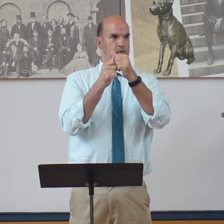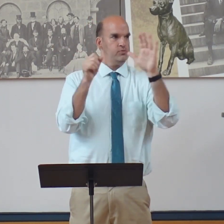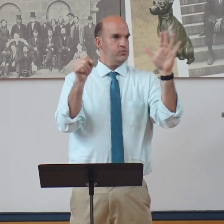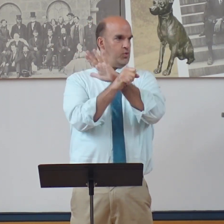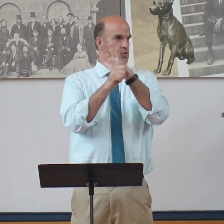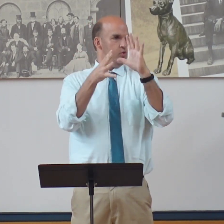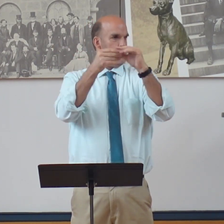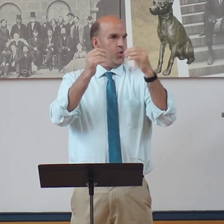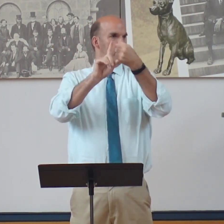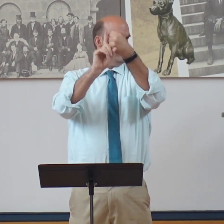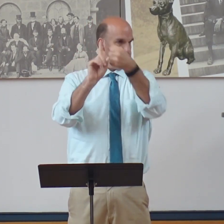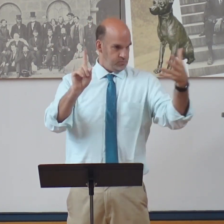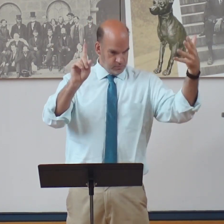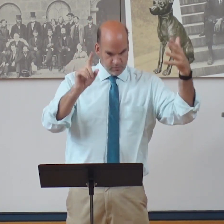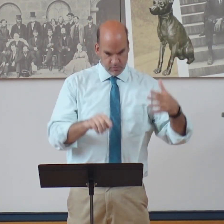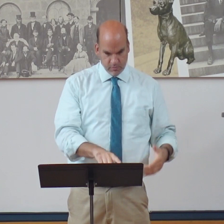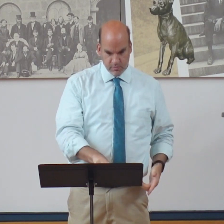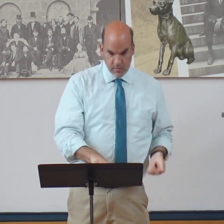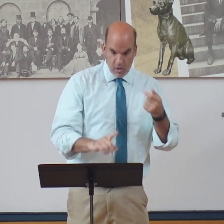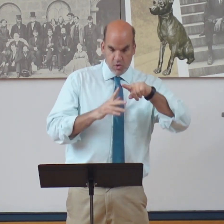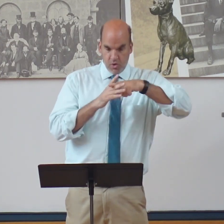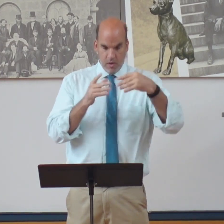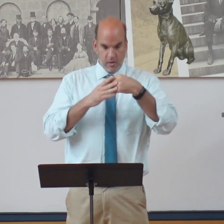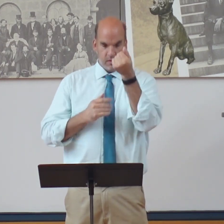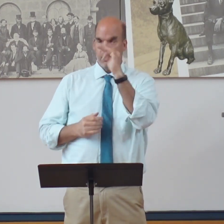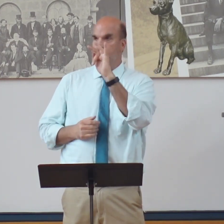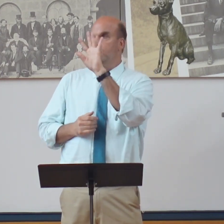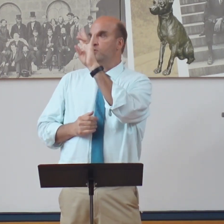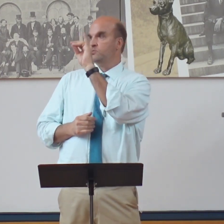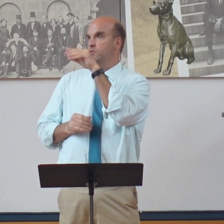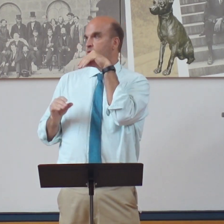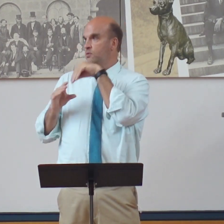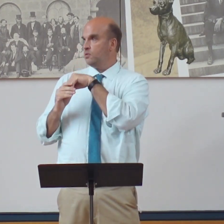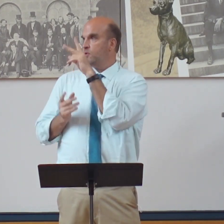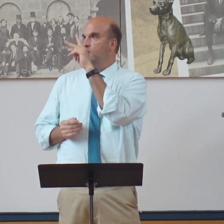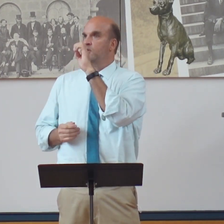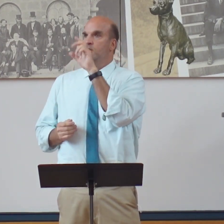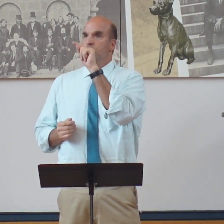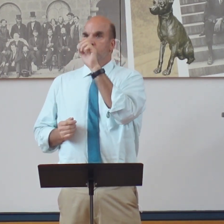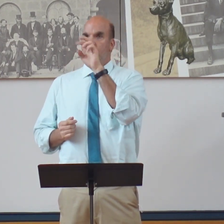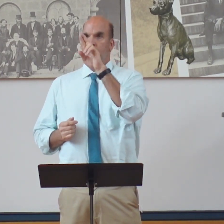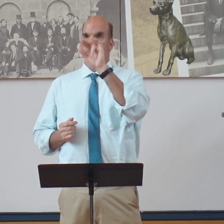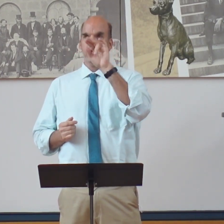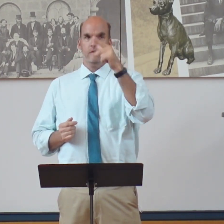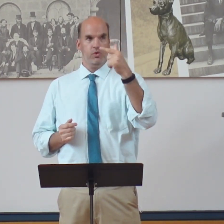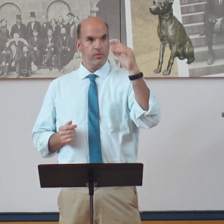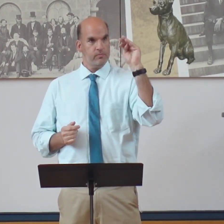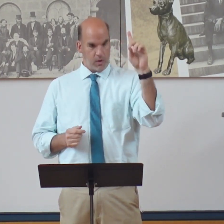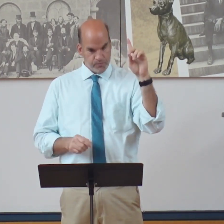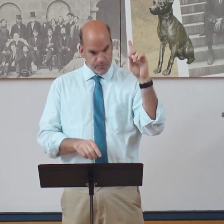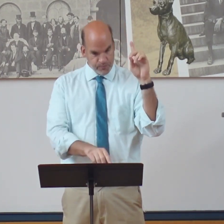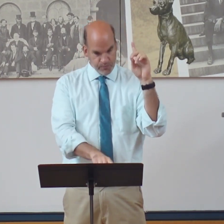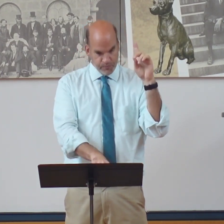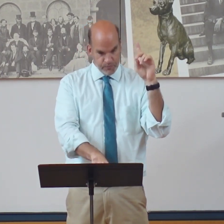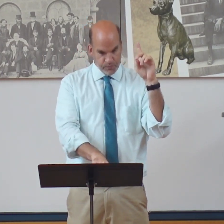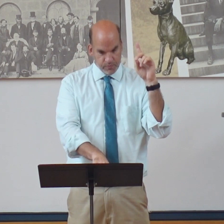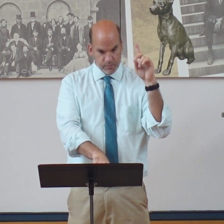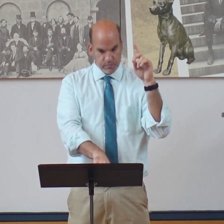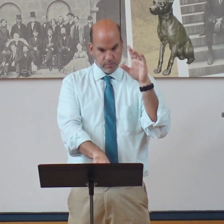was remembering parts of my childhood and early stories, and I remember in the 70s, back in Kettering,